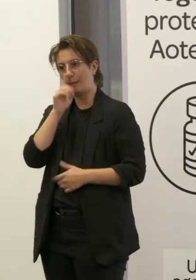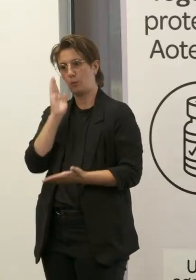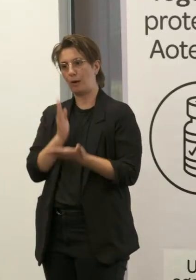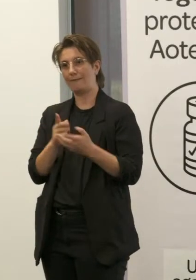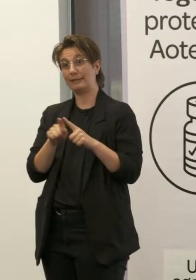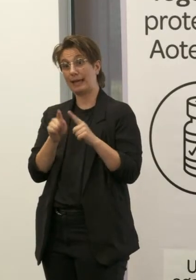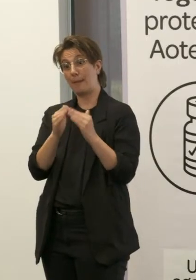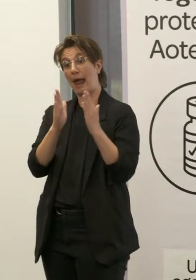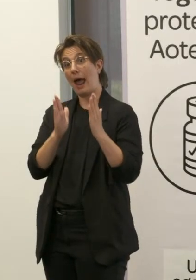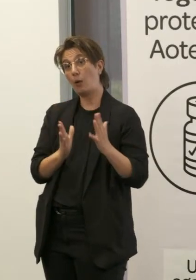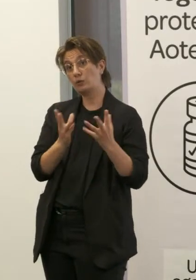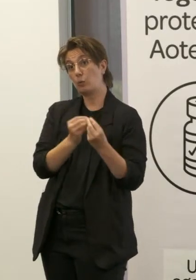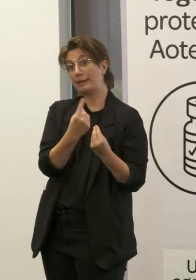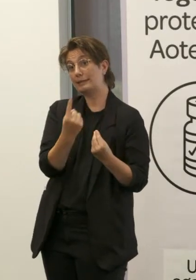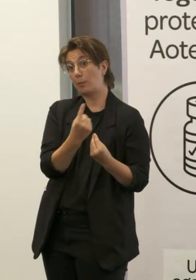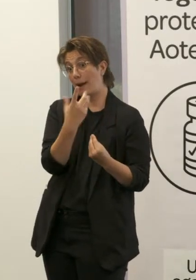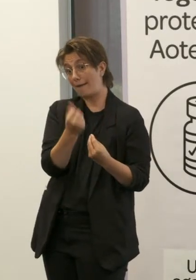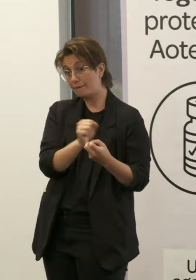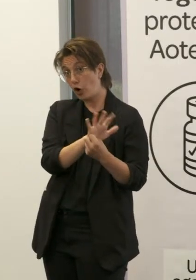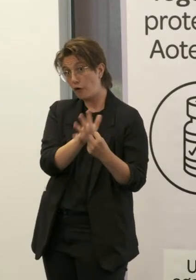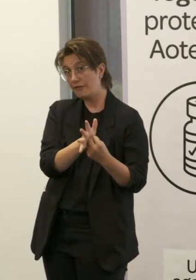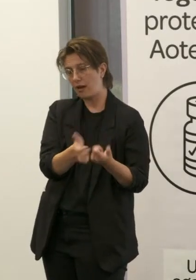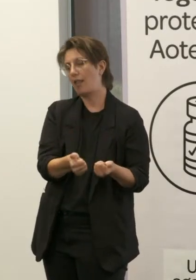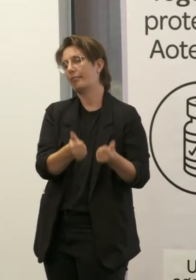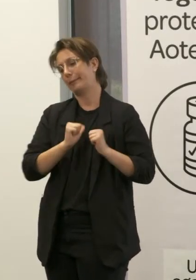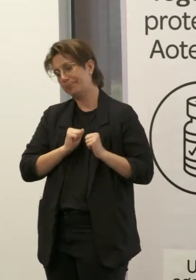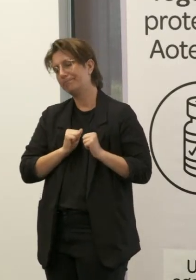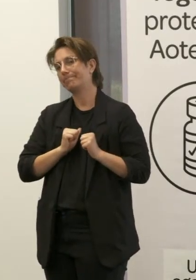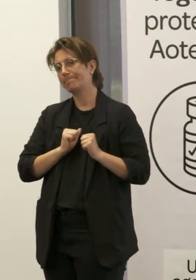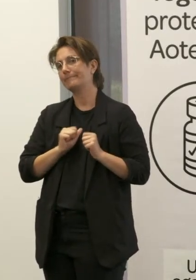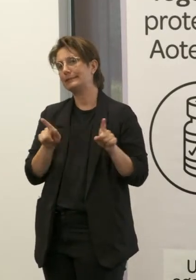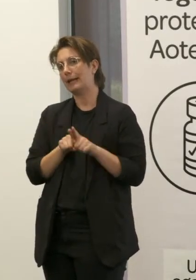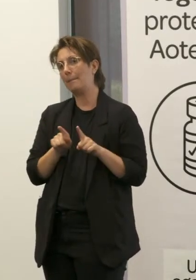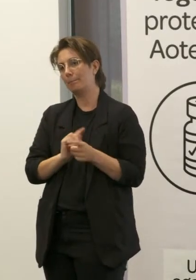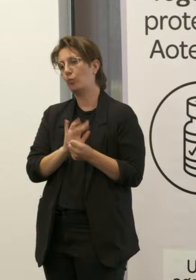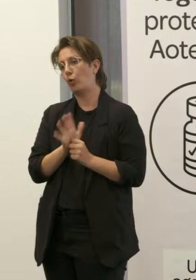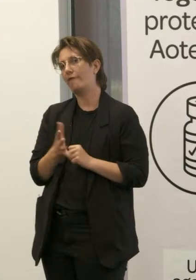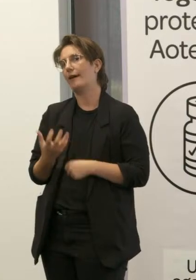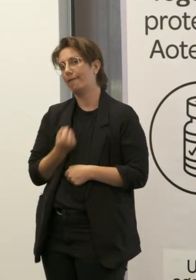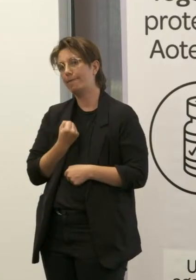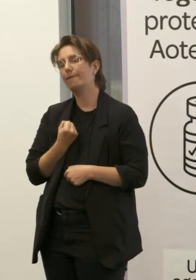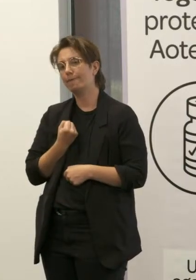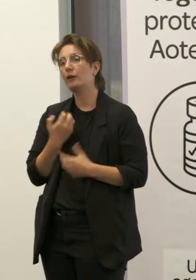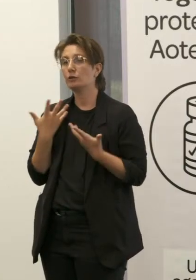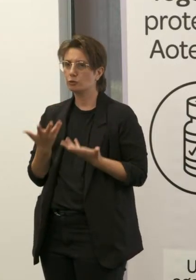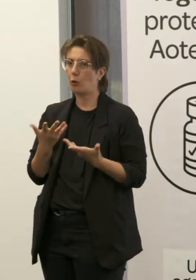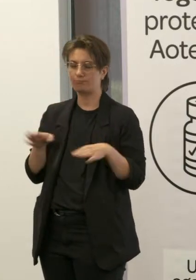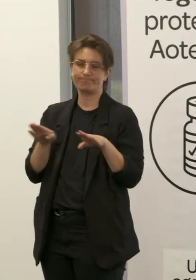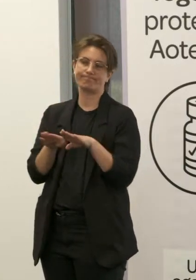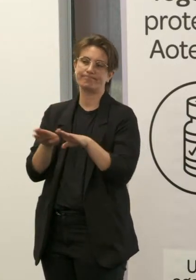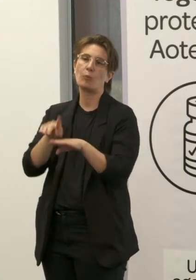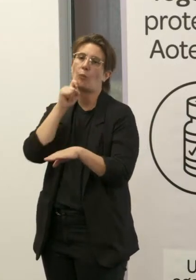Omicron are becoming cases themselves. So we will still expect to see that.